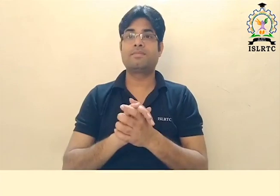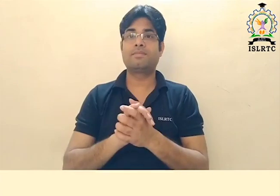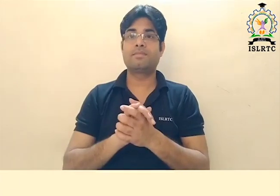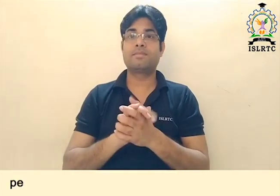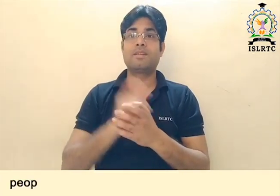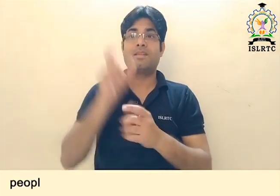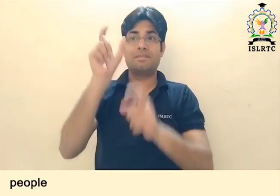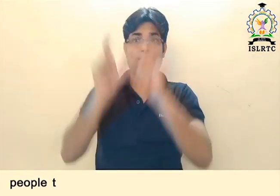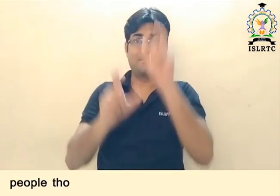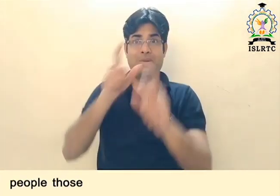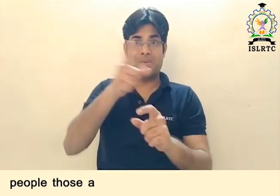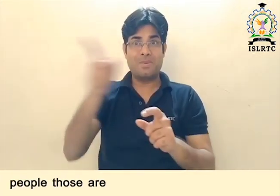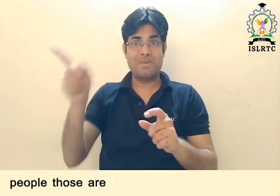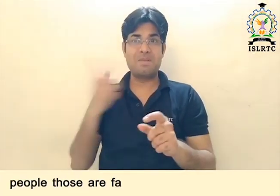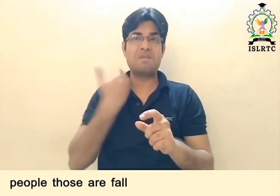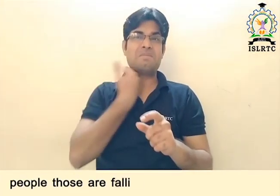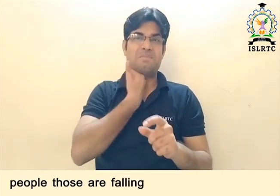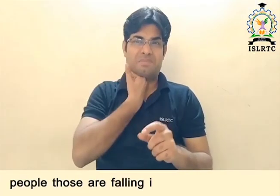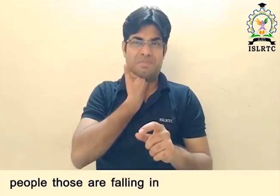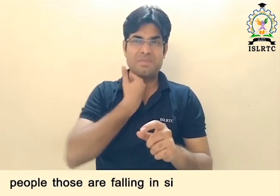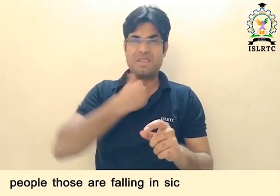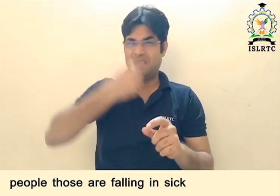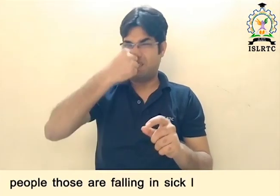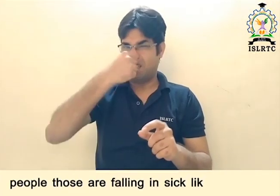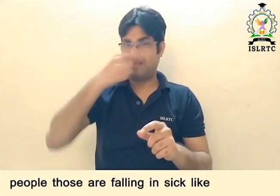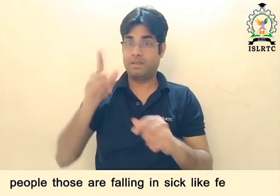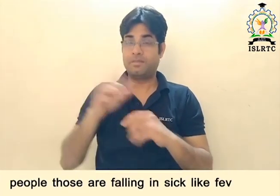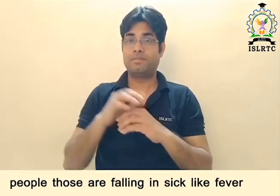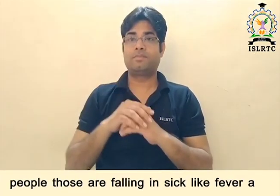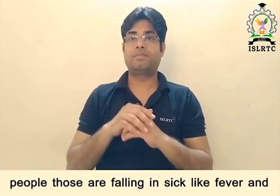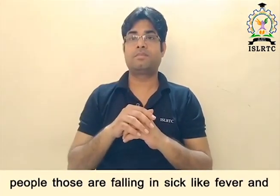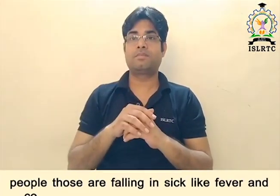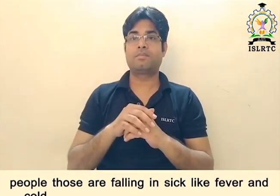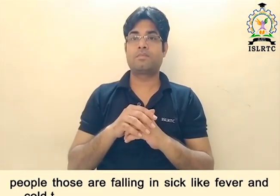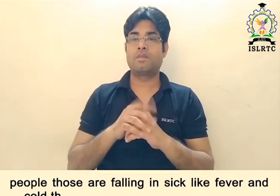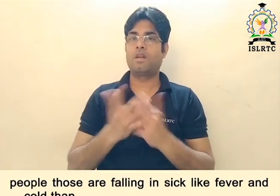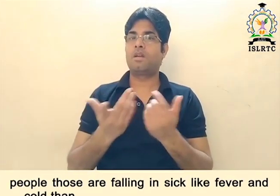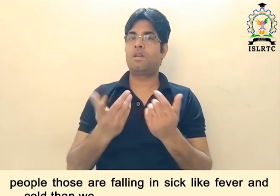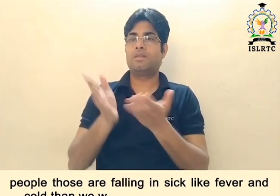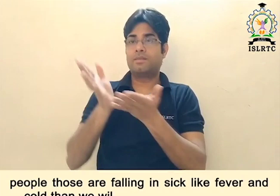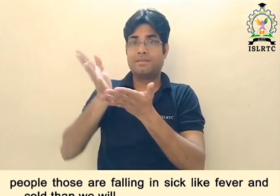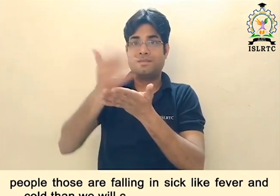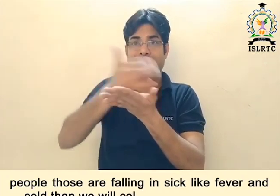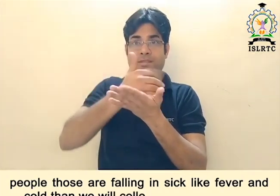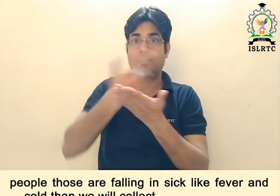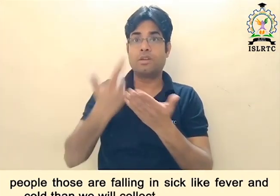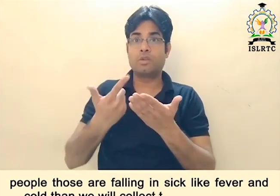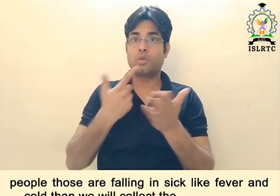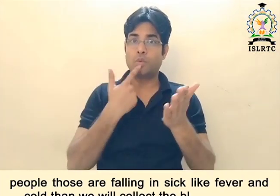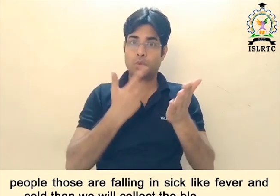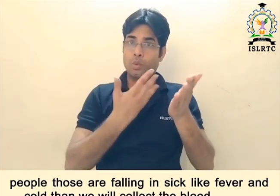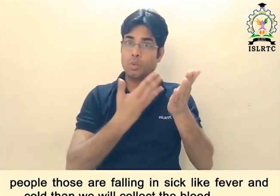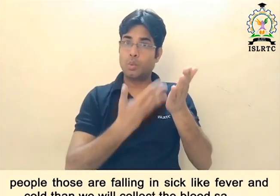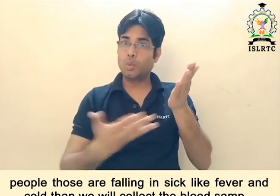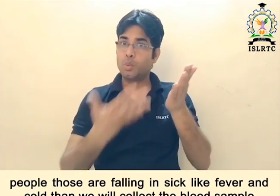people, those who are falling on sick like fever and cold, when we will collect the blood